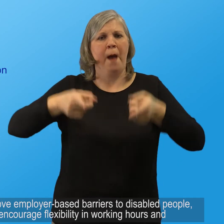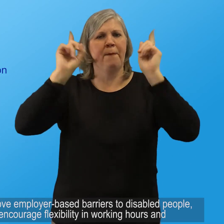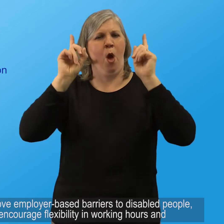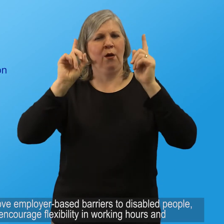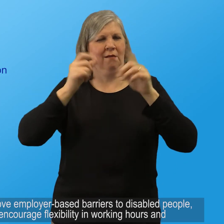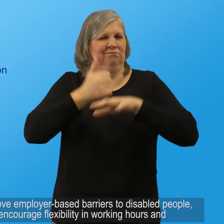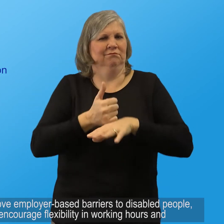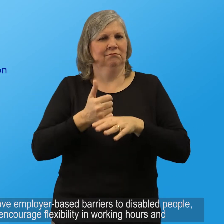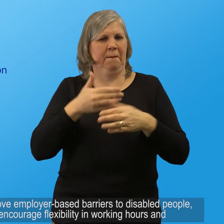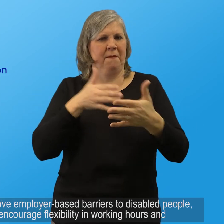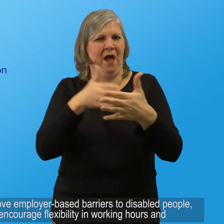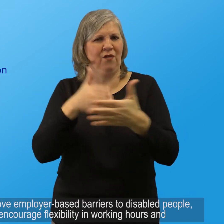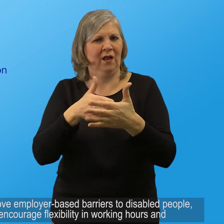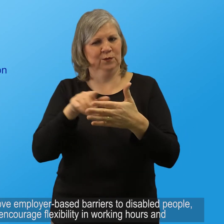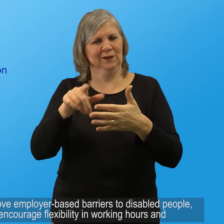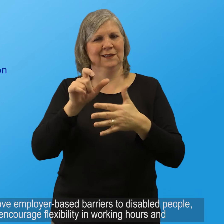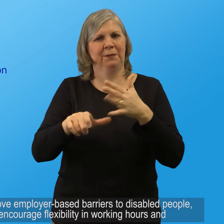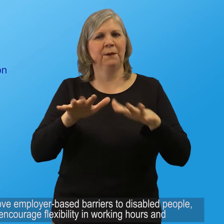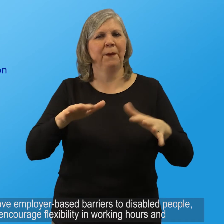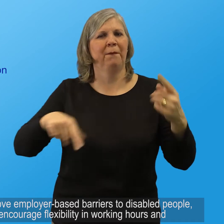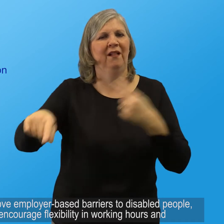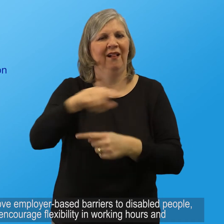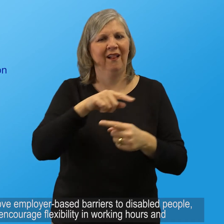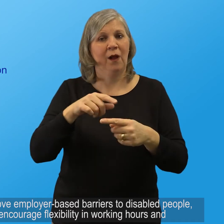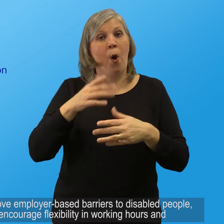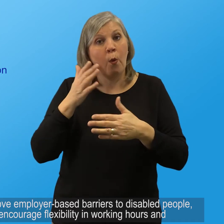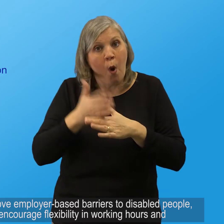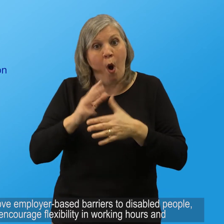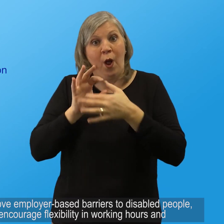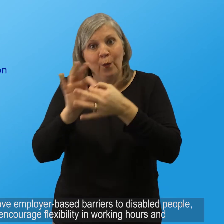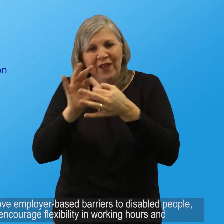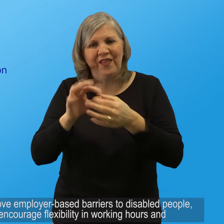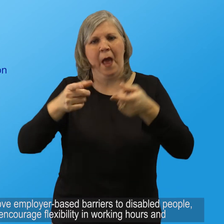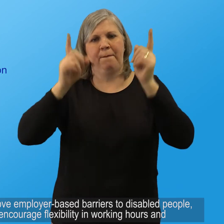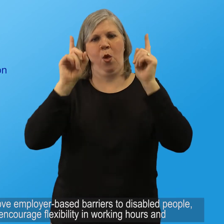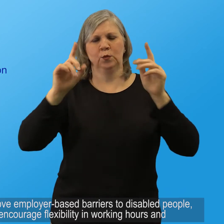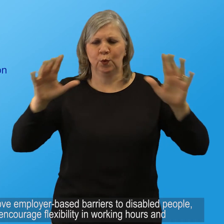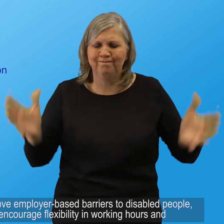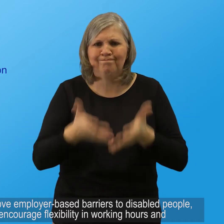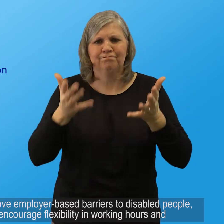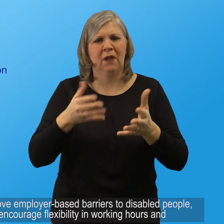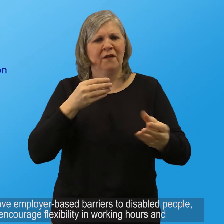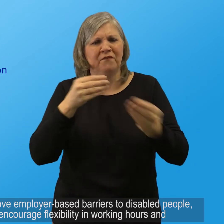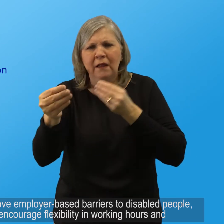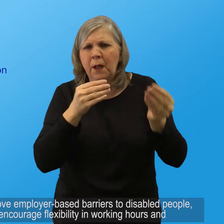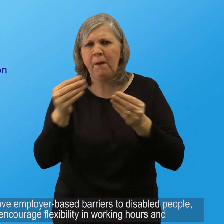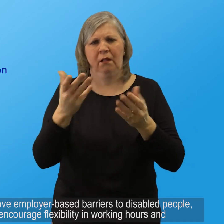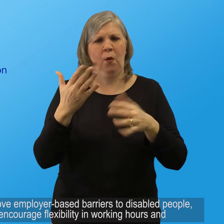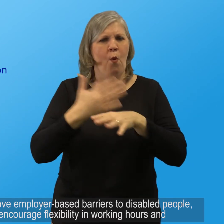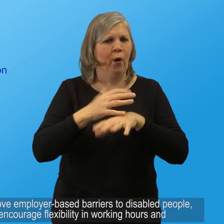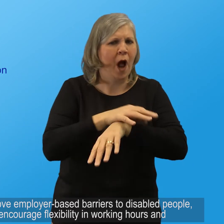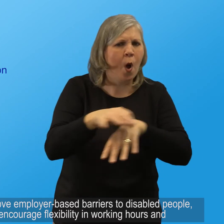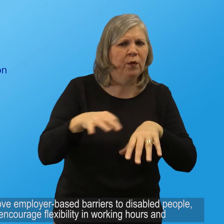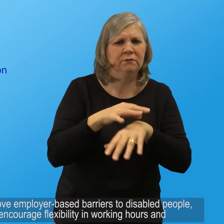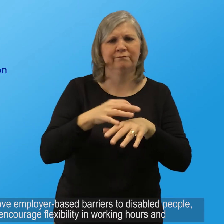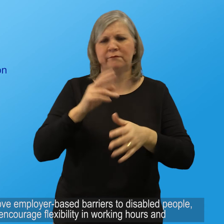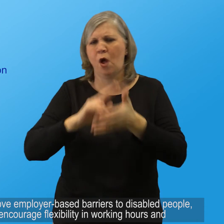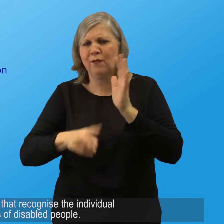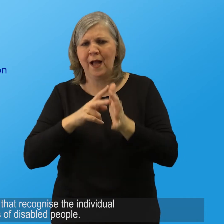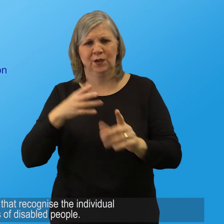The Scottish Government to remove employer-based barriers to disabled people, working with employers to encourage flexibility in working hours